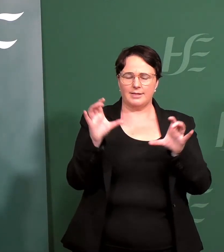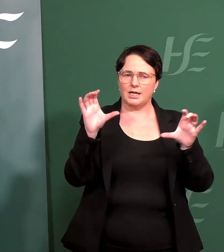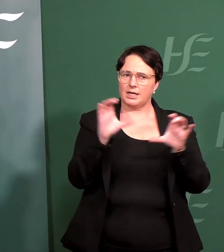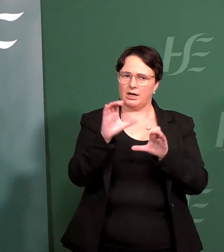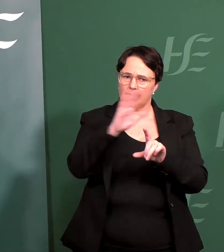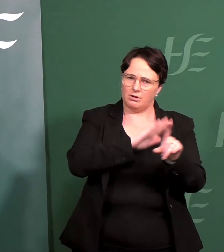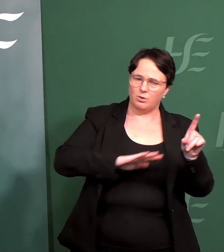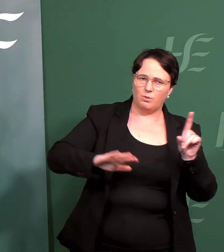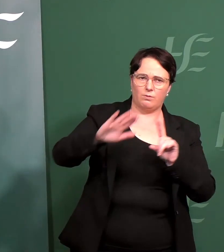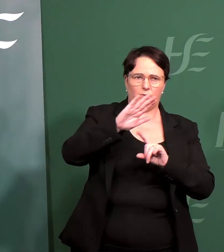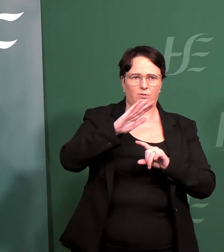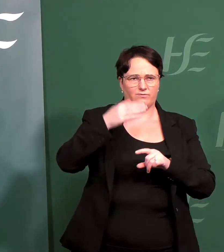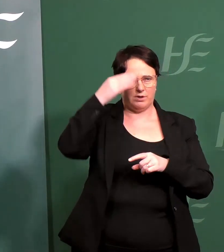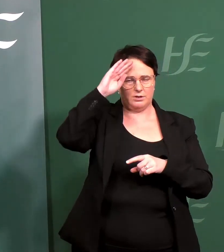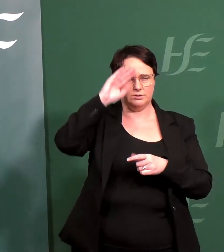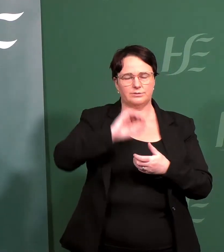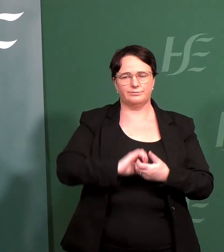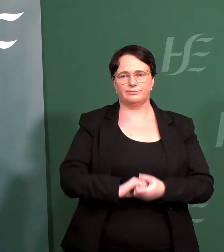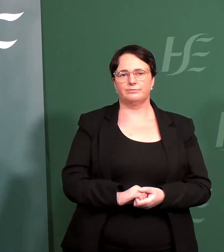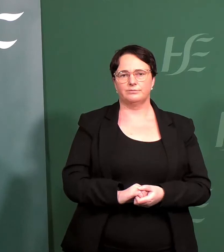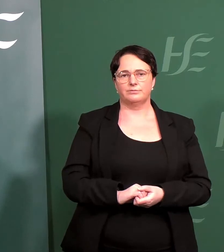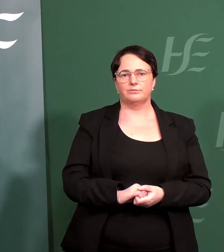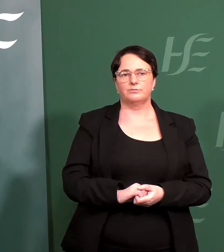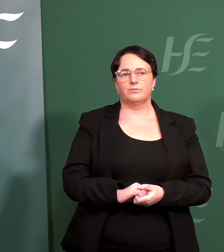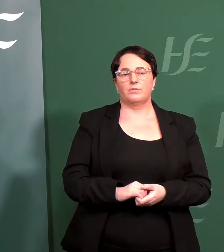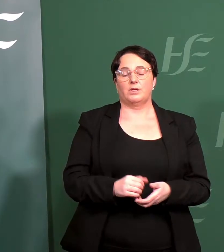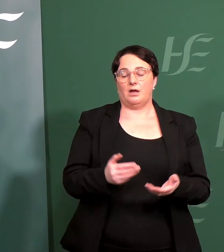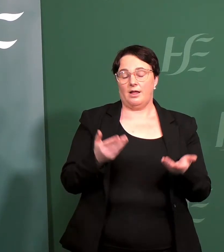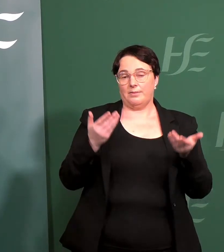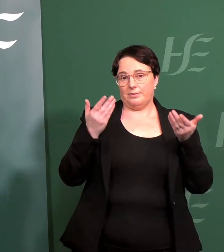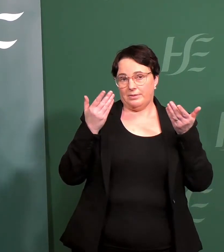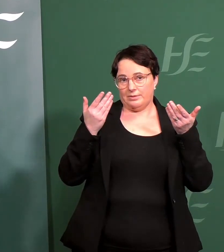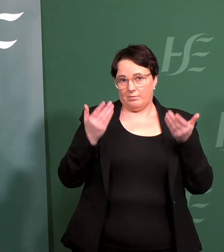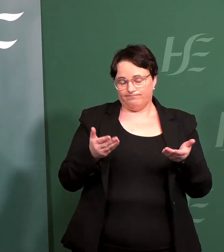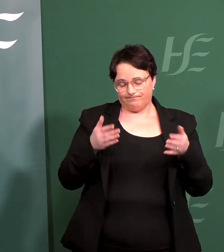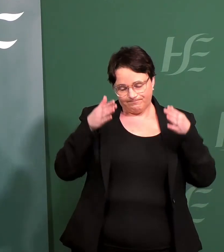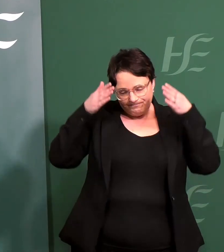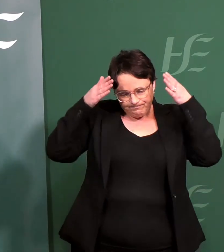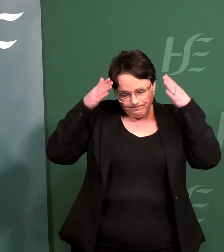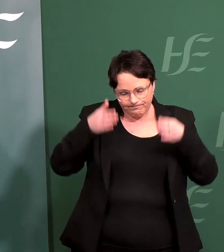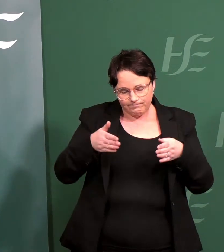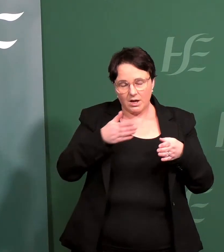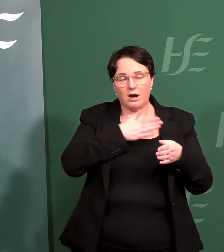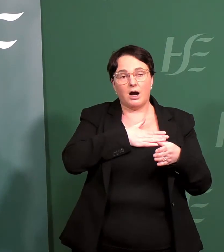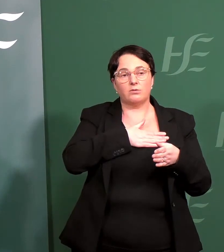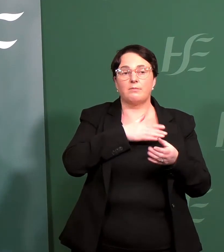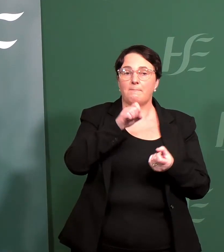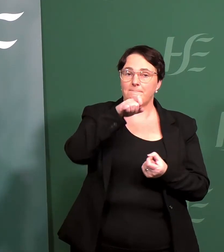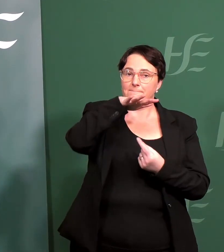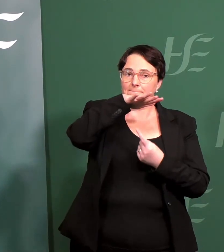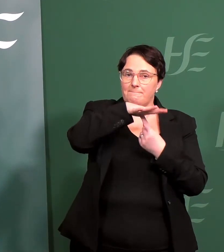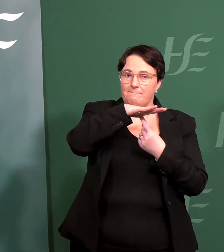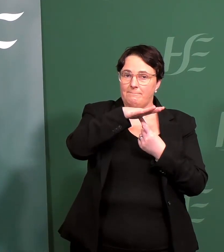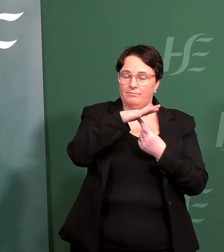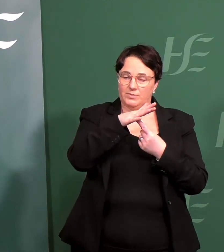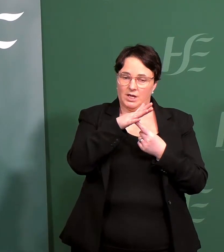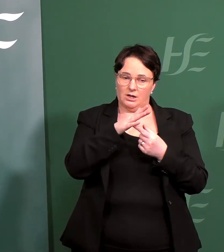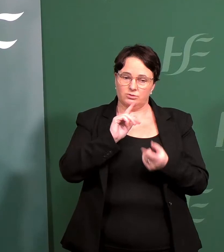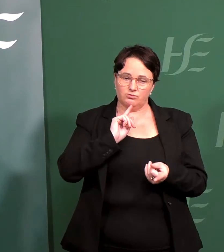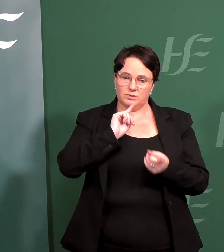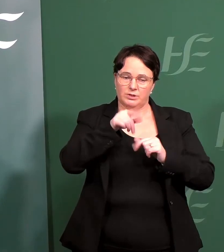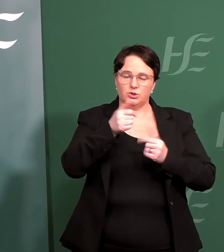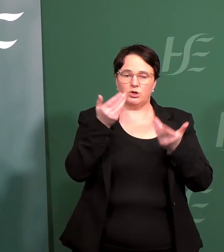across the country. So right now we are currently focused on, and our priority has to be dealing with the current